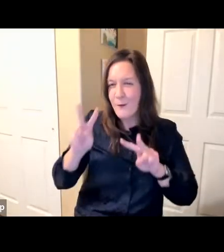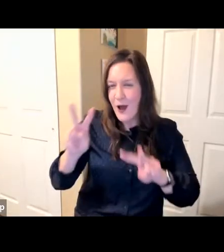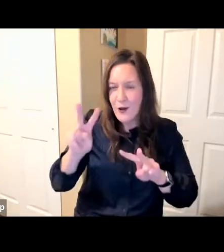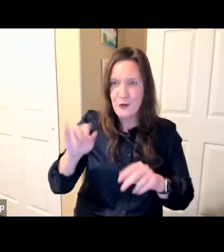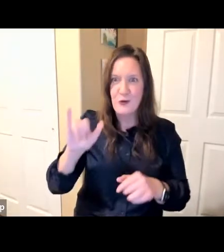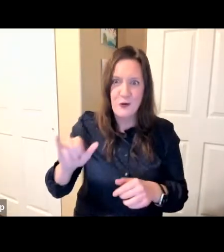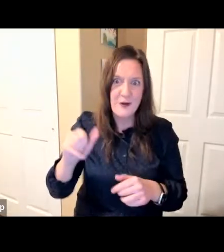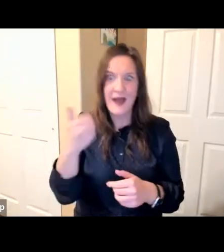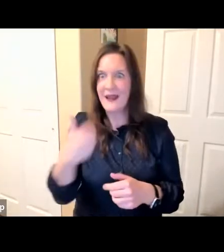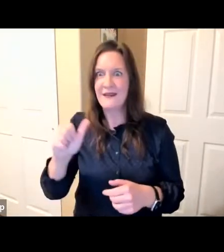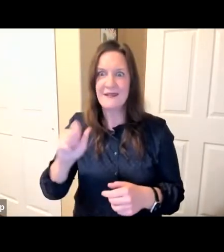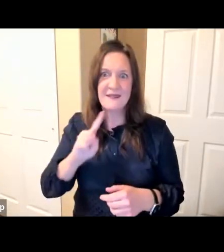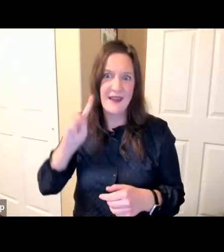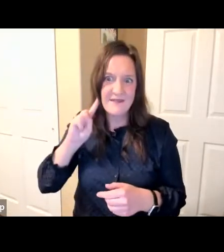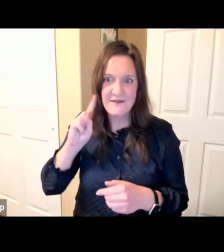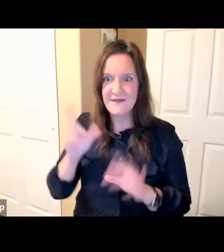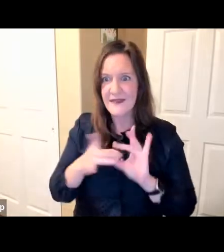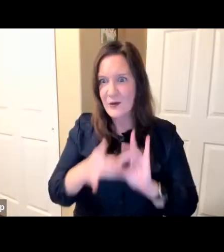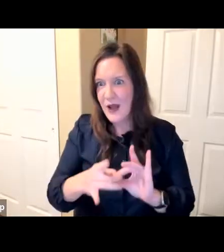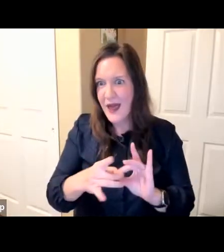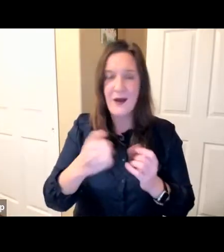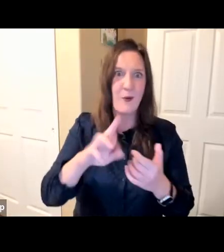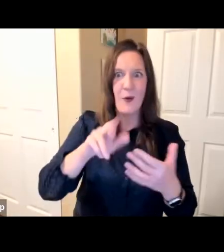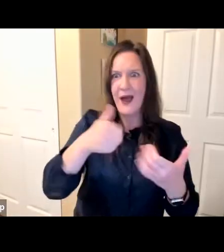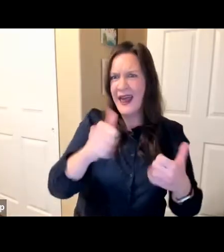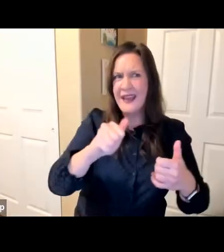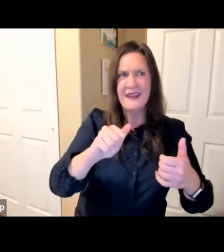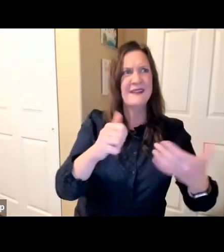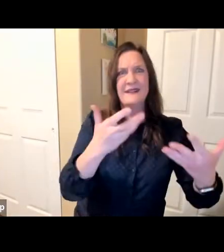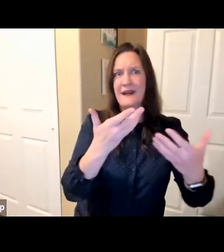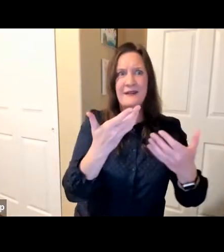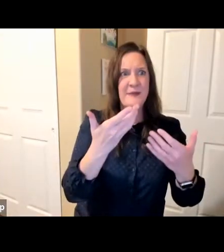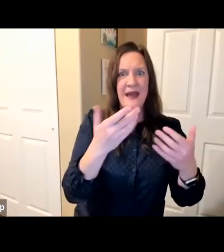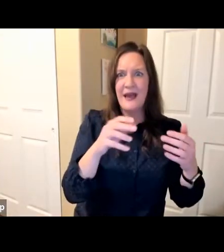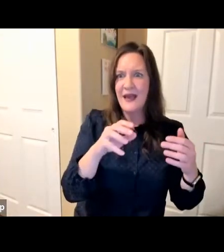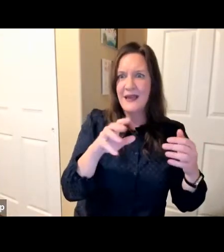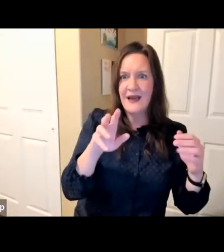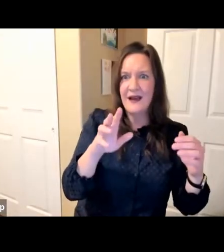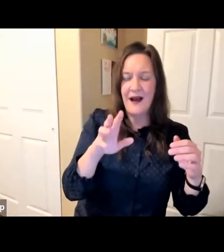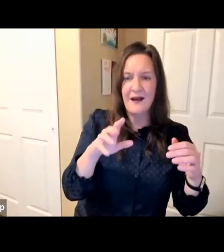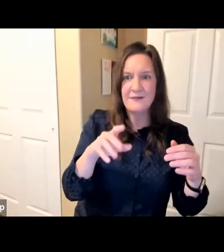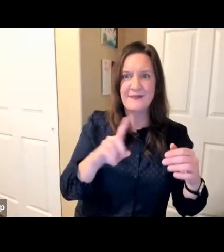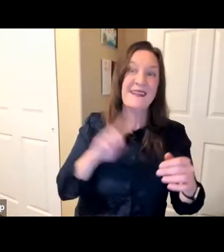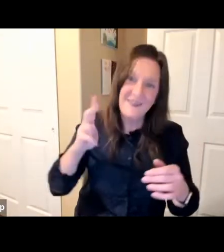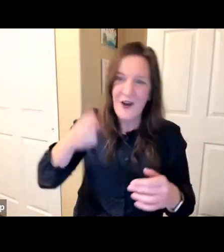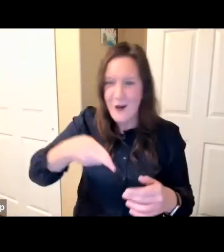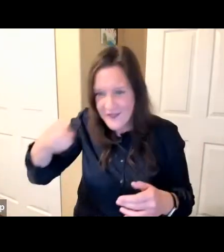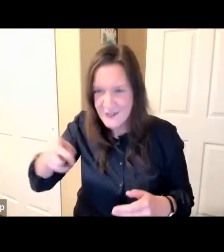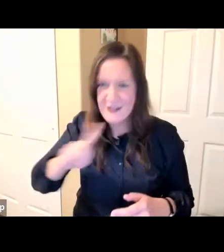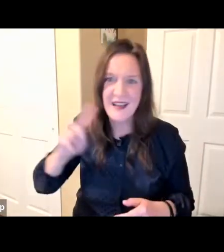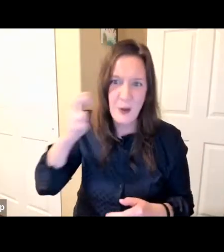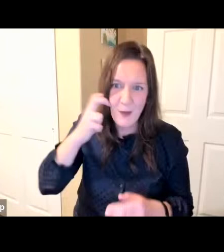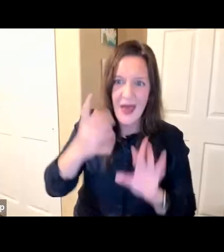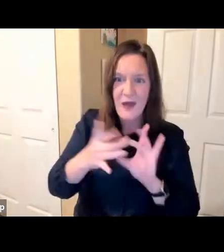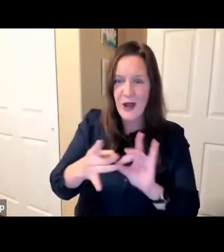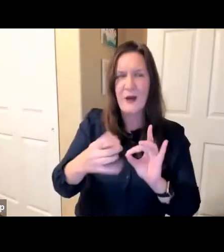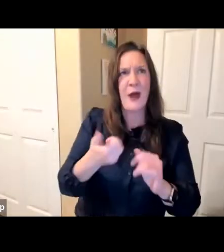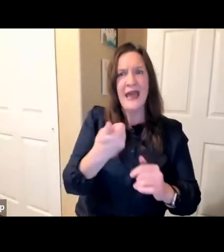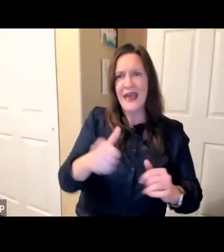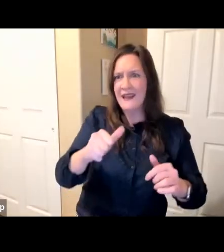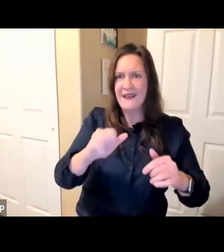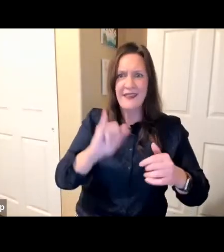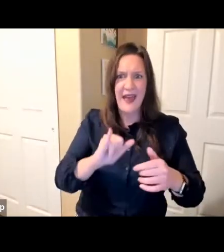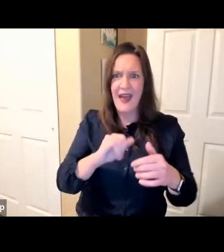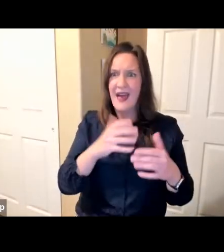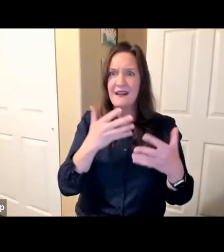to seeing what happens there, and we'll continue to monitor any deaf or hard of